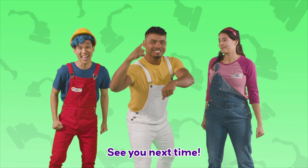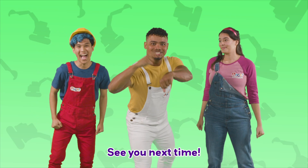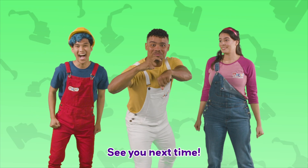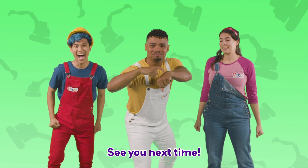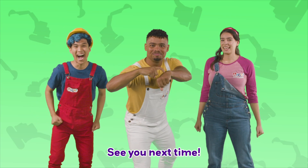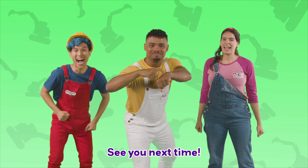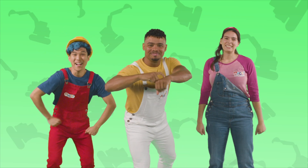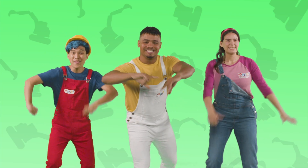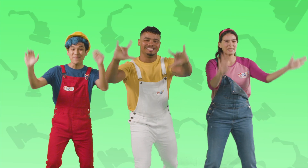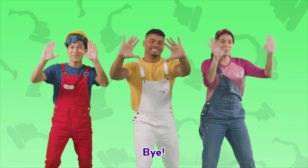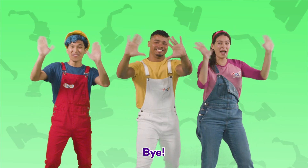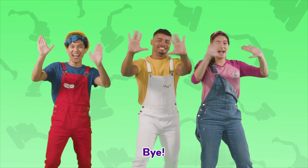next time Bye!